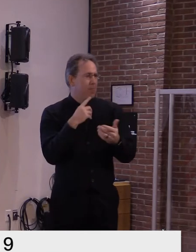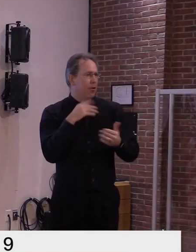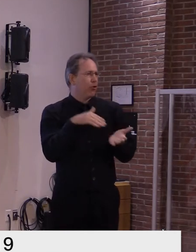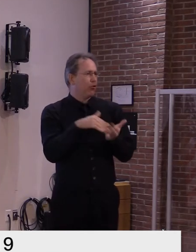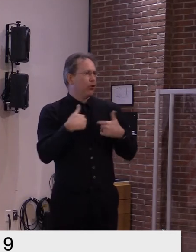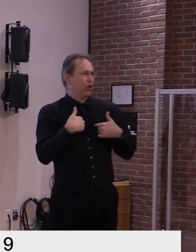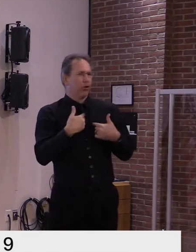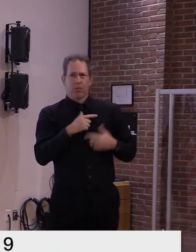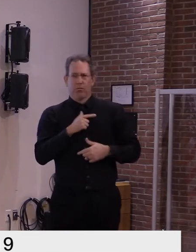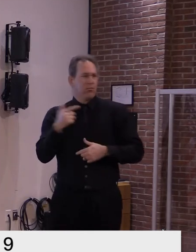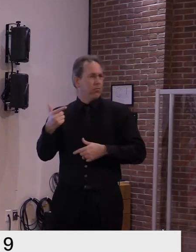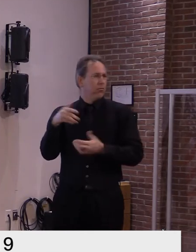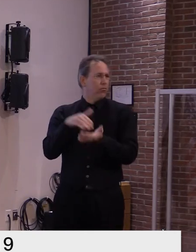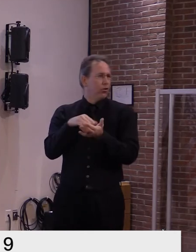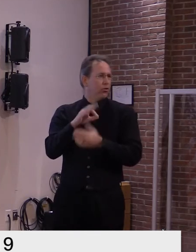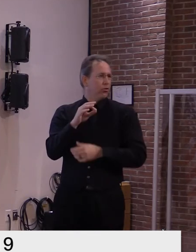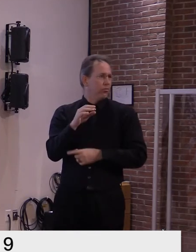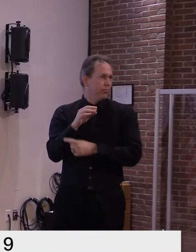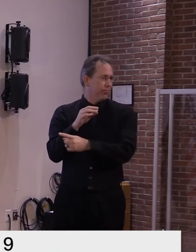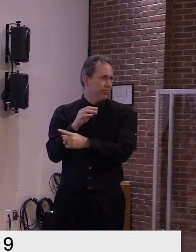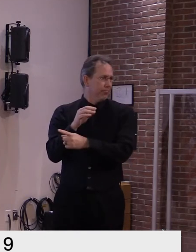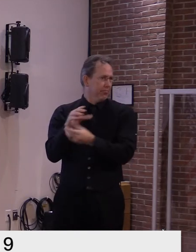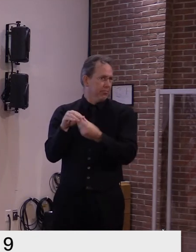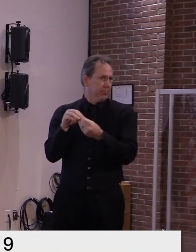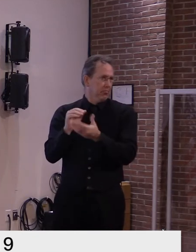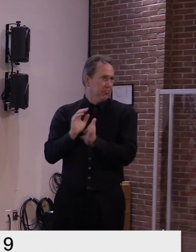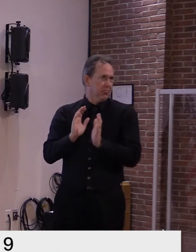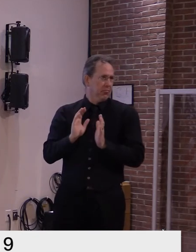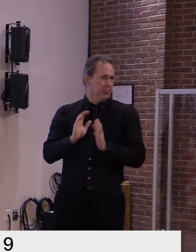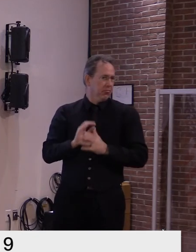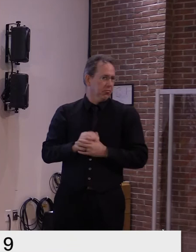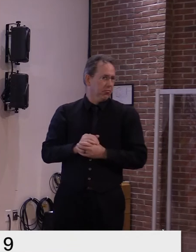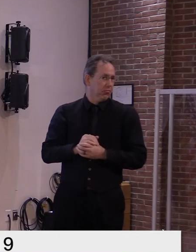Levine to take that question. Dr. Levine.